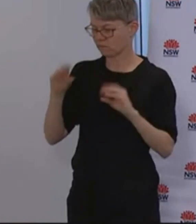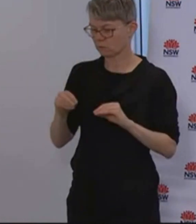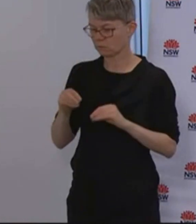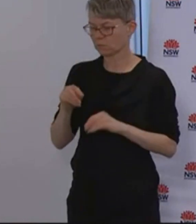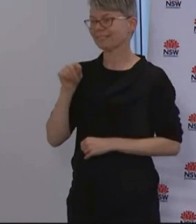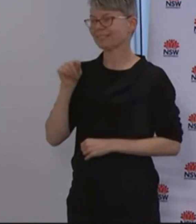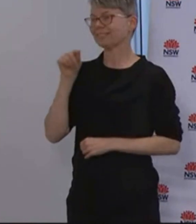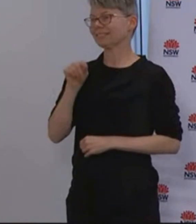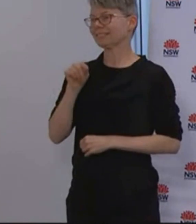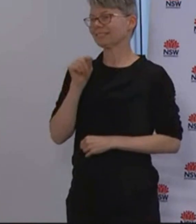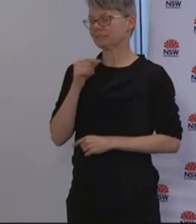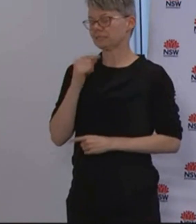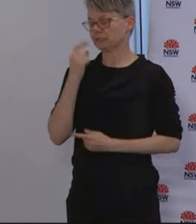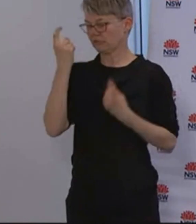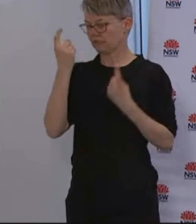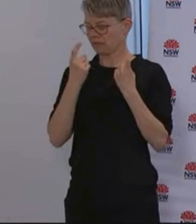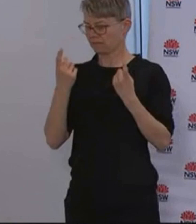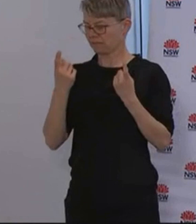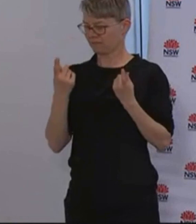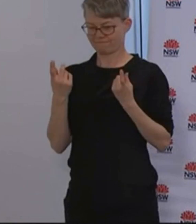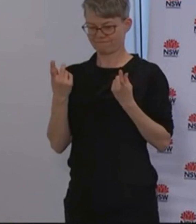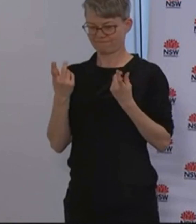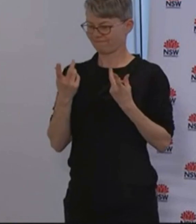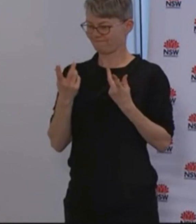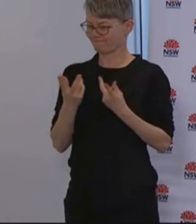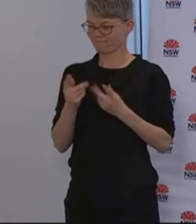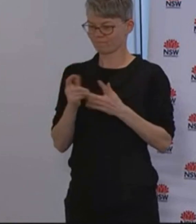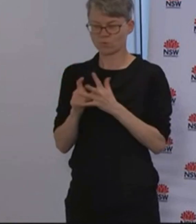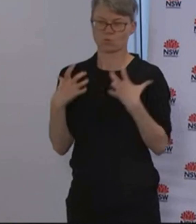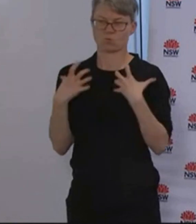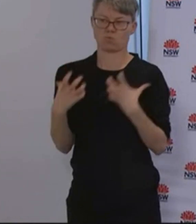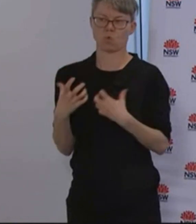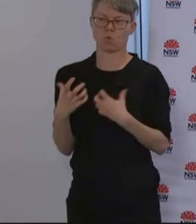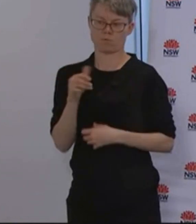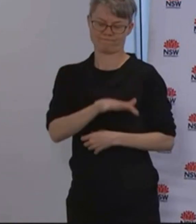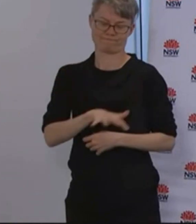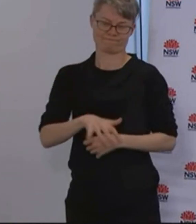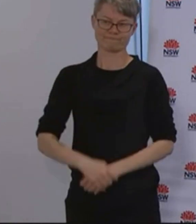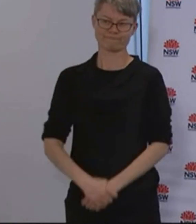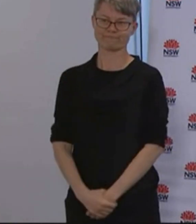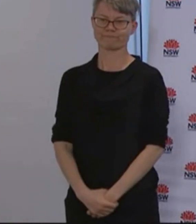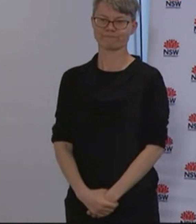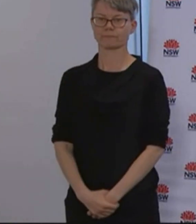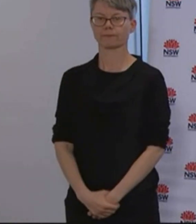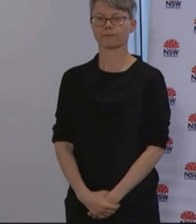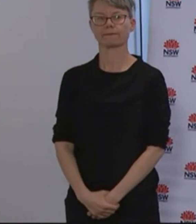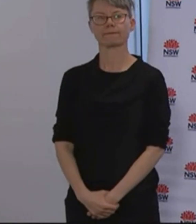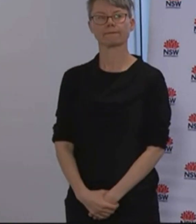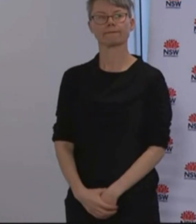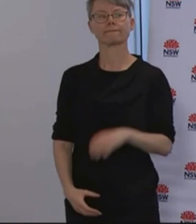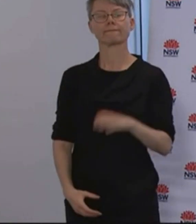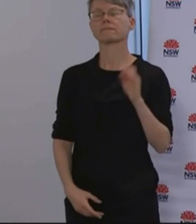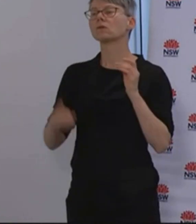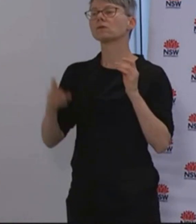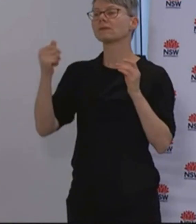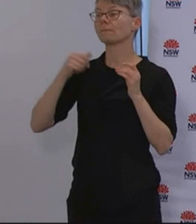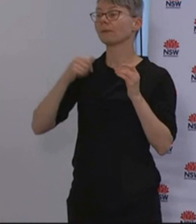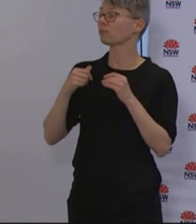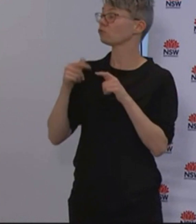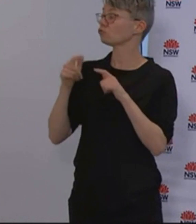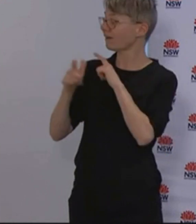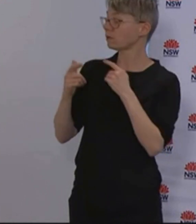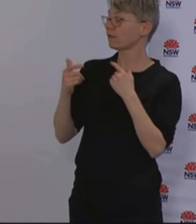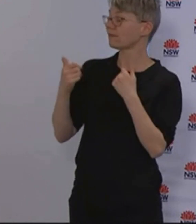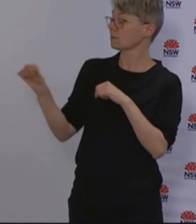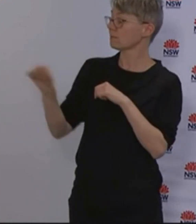that will lead us to reflect on additional measures we need to take in that area. In terms of hotel quarantine, why have there